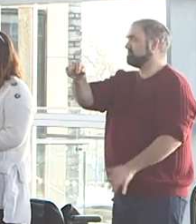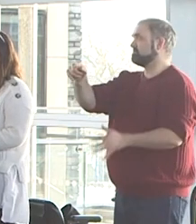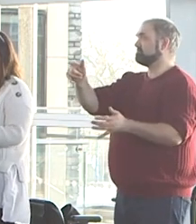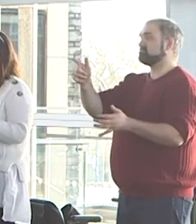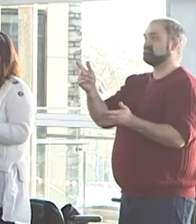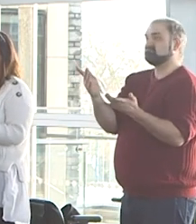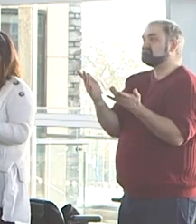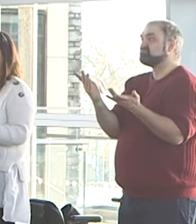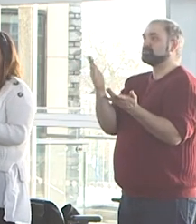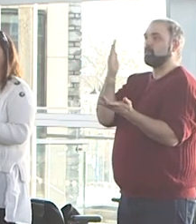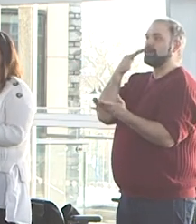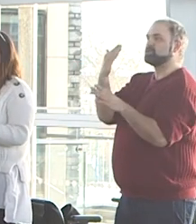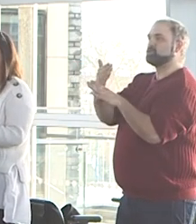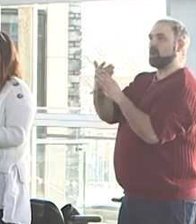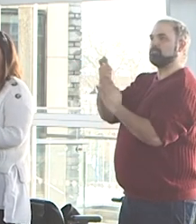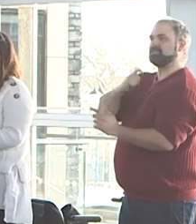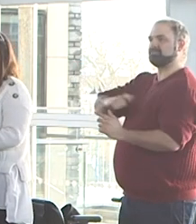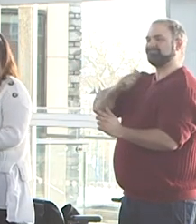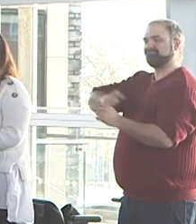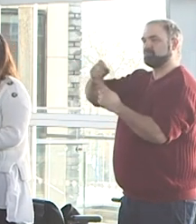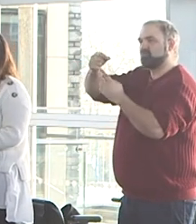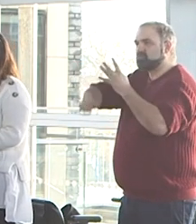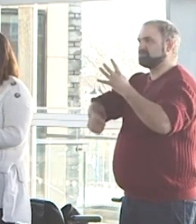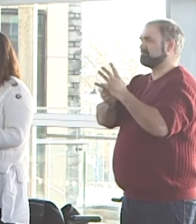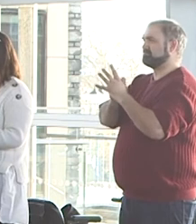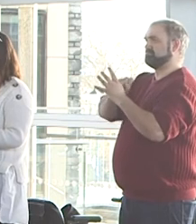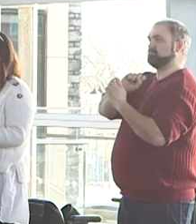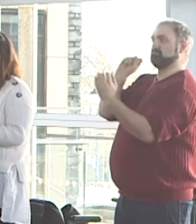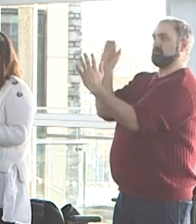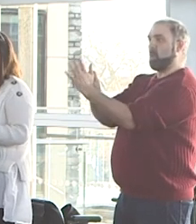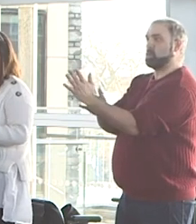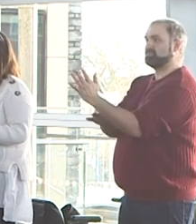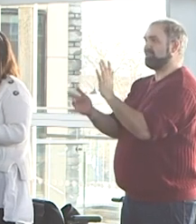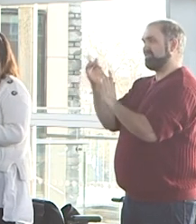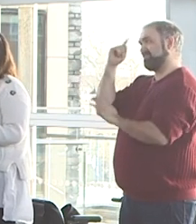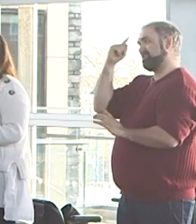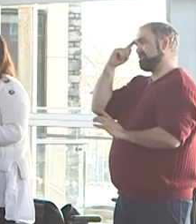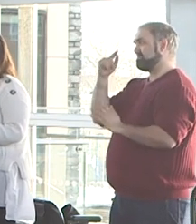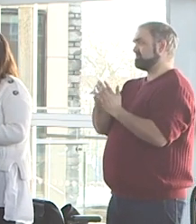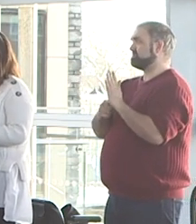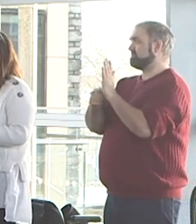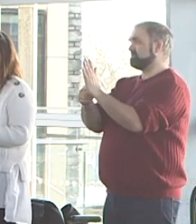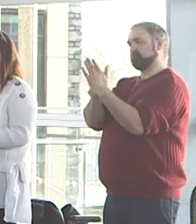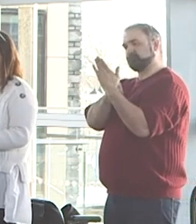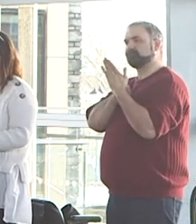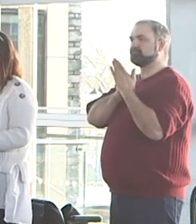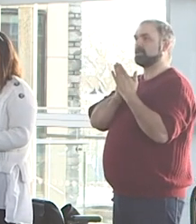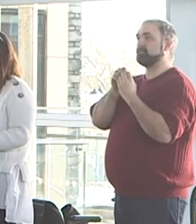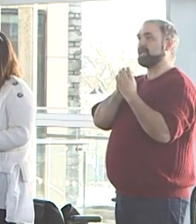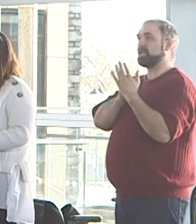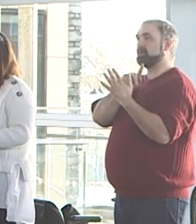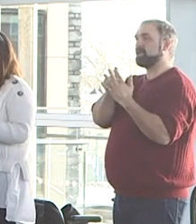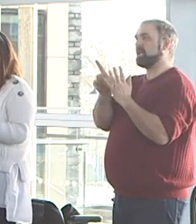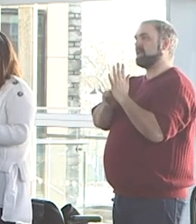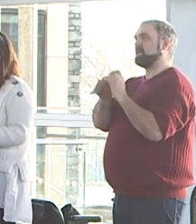the job specifications and advertisements go out, I think I keep saying that more often, that BAME